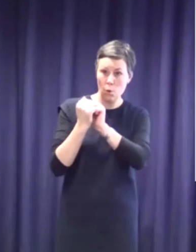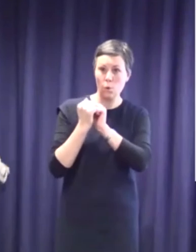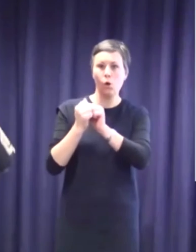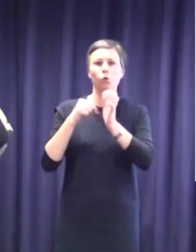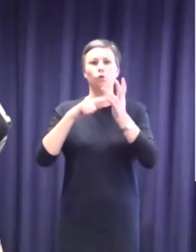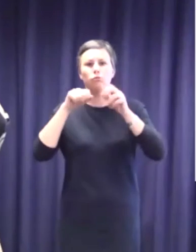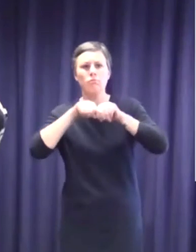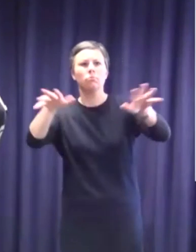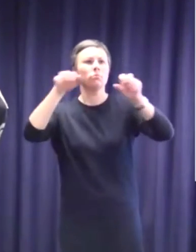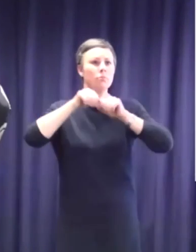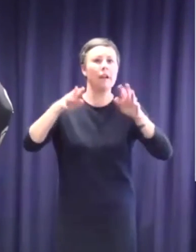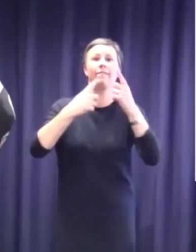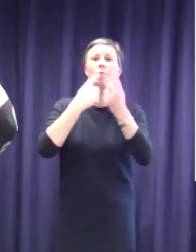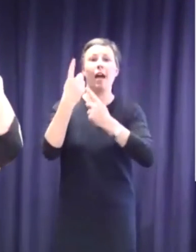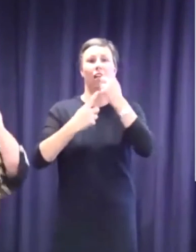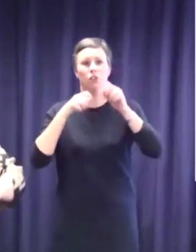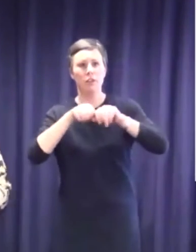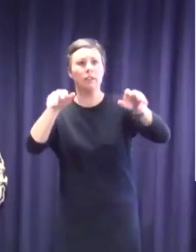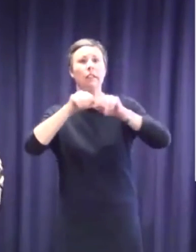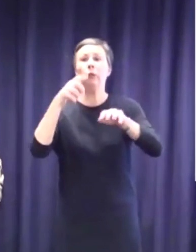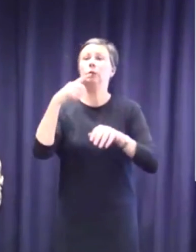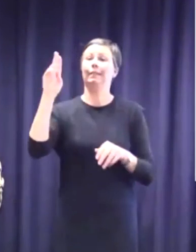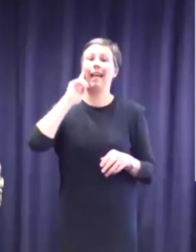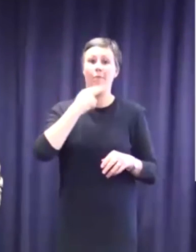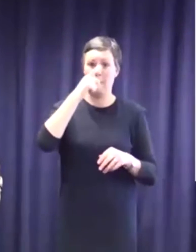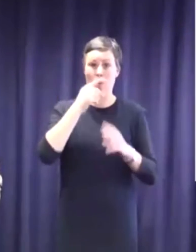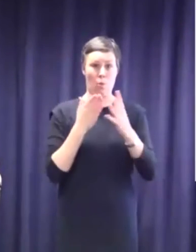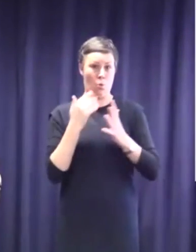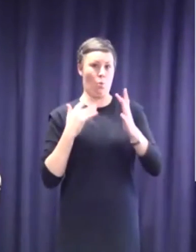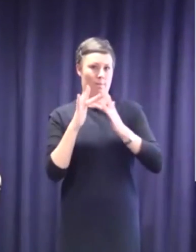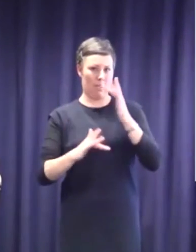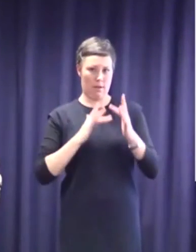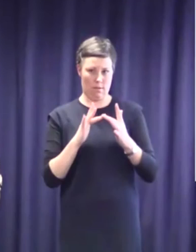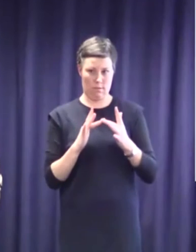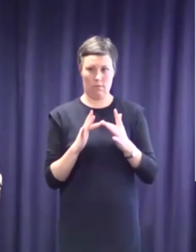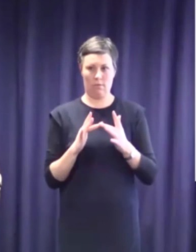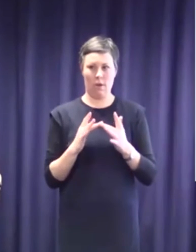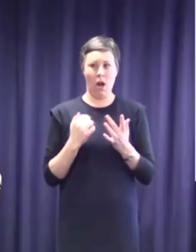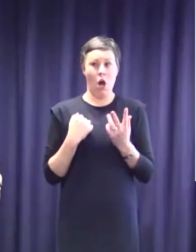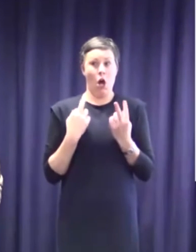deaf community through our website to advise, and we hope, we are